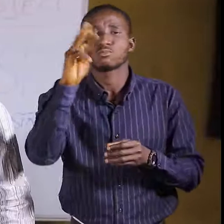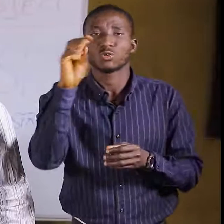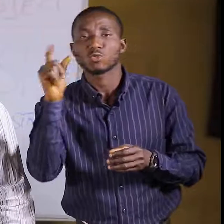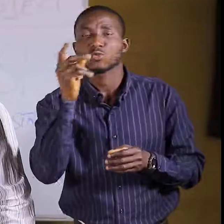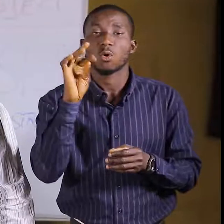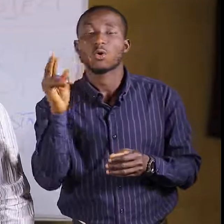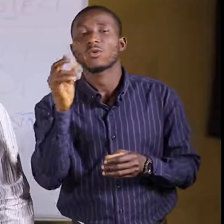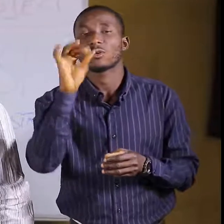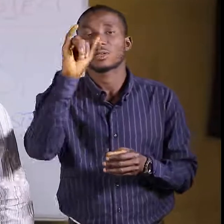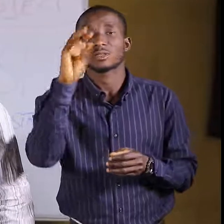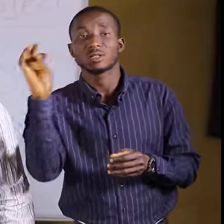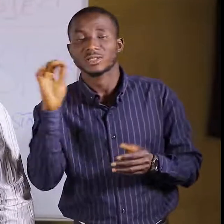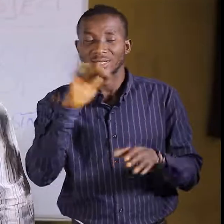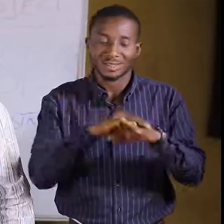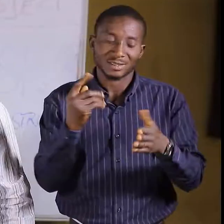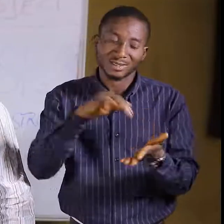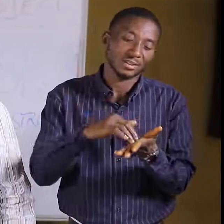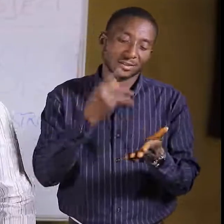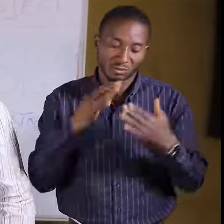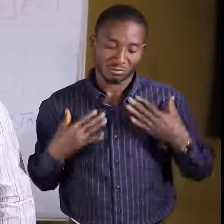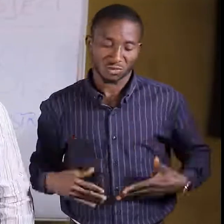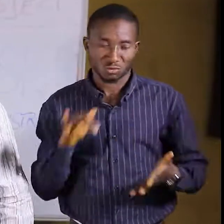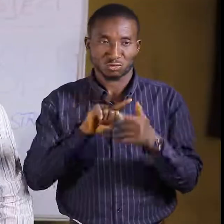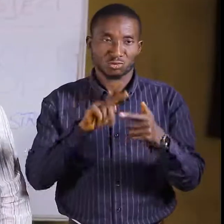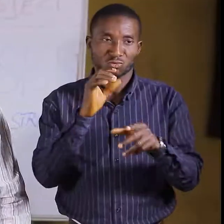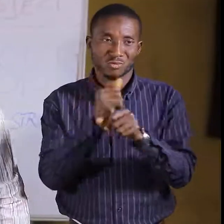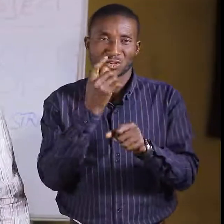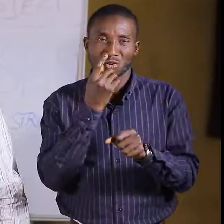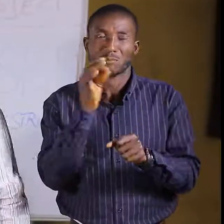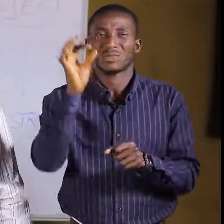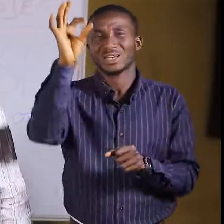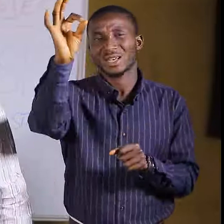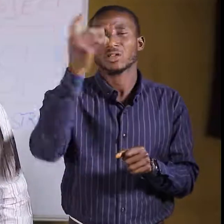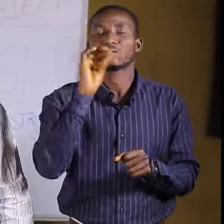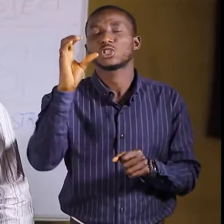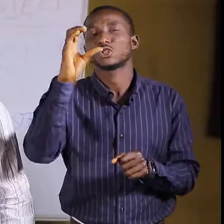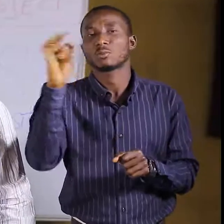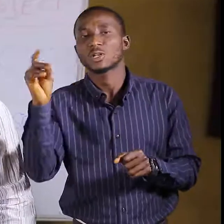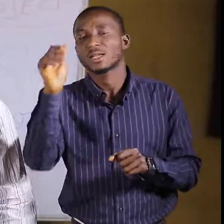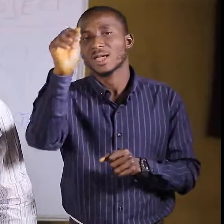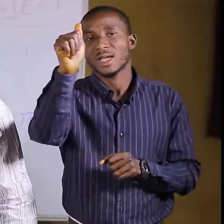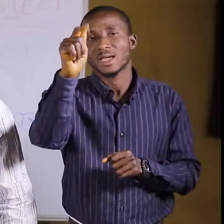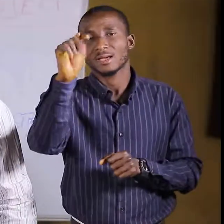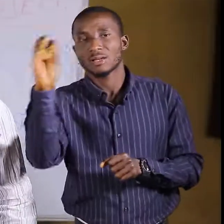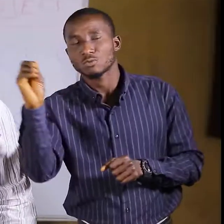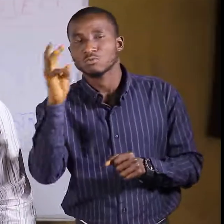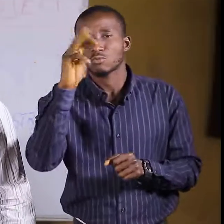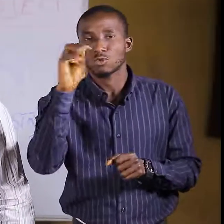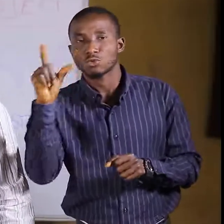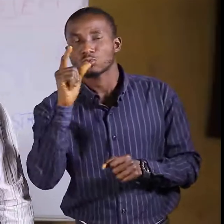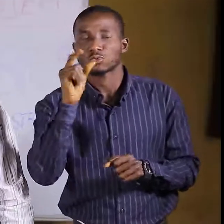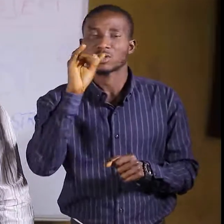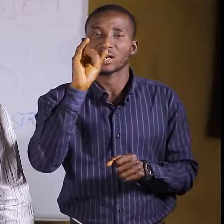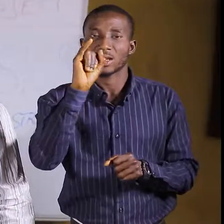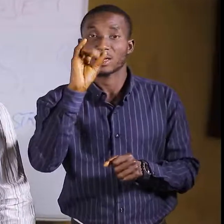ion at the center of the body to make up 9 of the component atoms, molecules, or